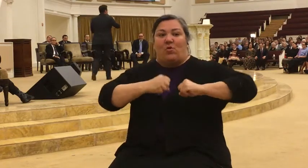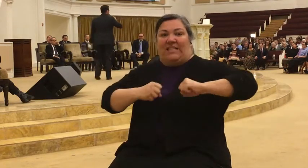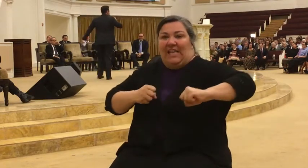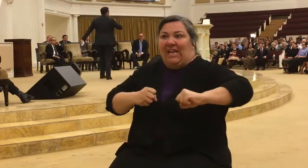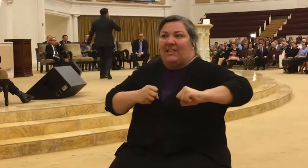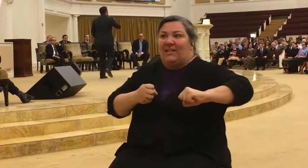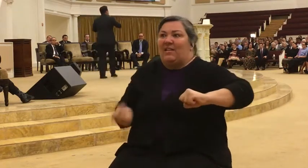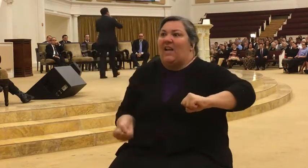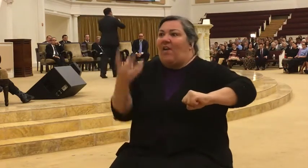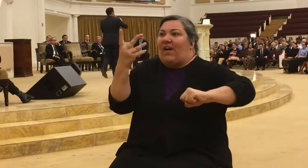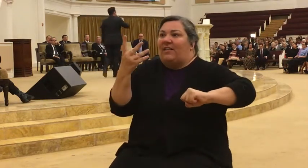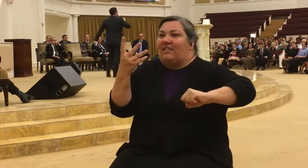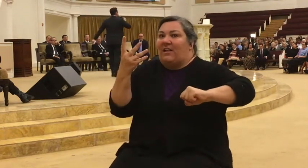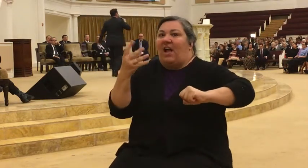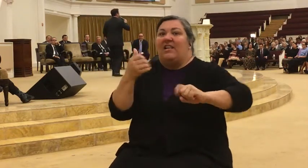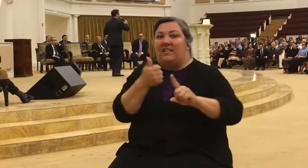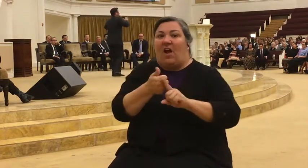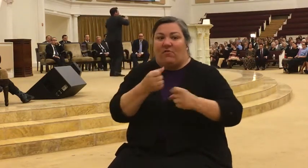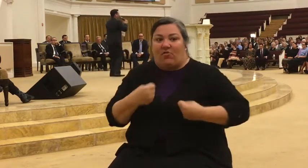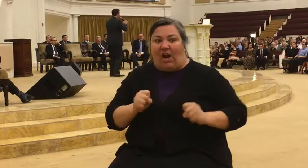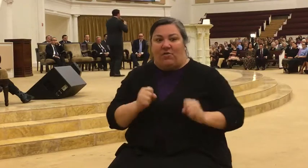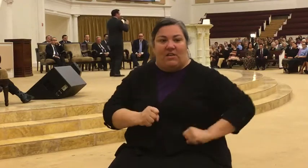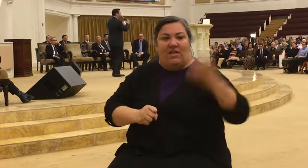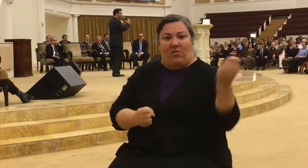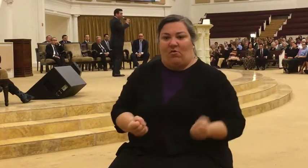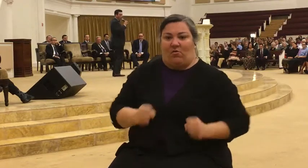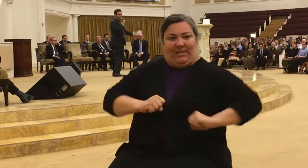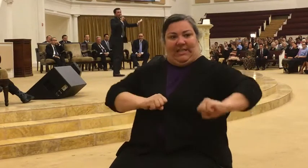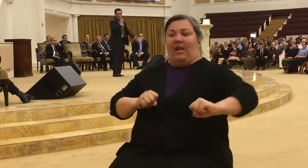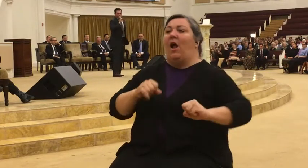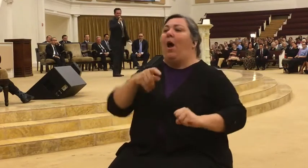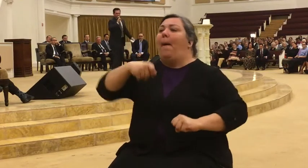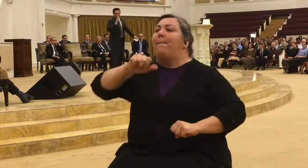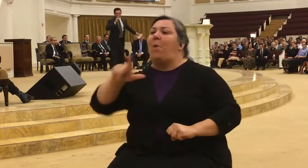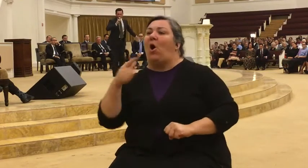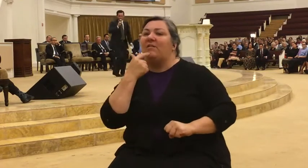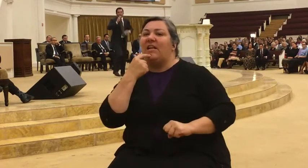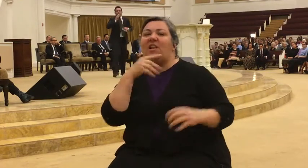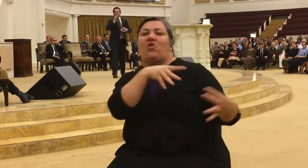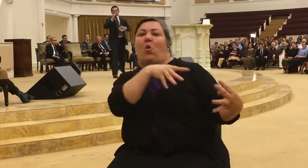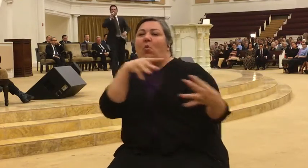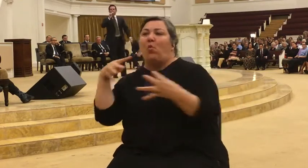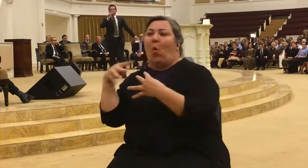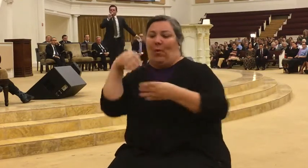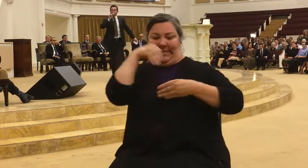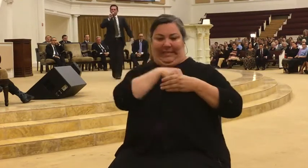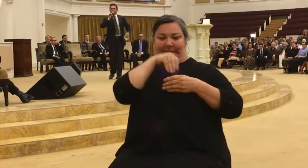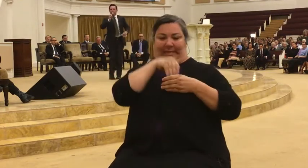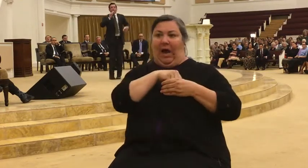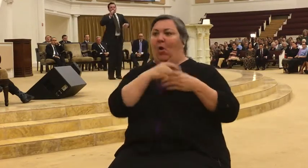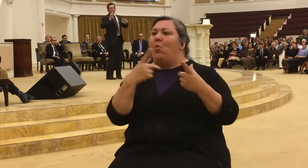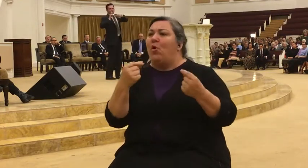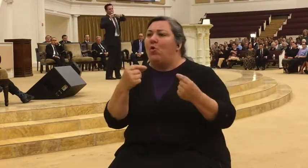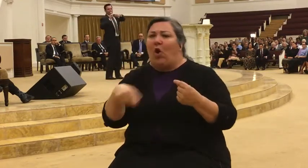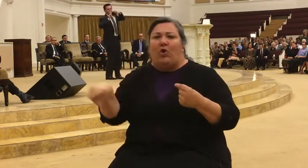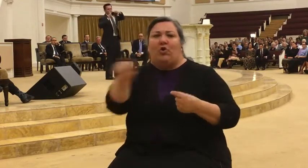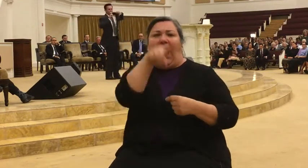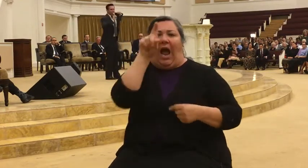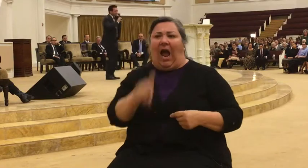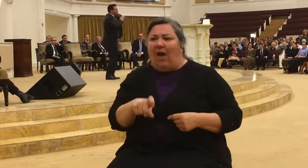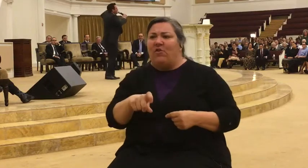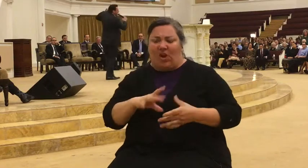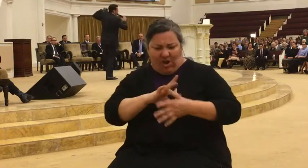being sacrificed. That's why the Apostle Paul said, there is a war in my members. I'm going to tell you what you got to do. You got to grab